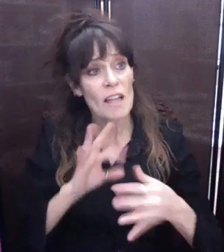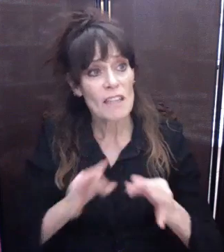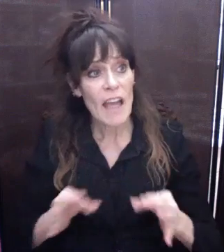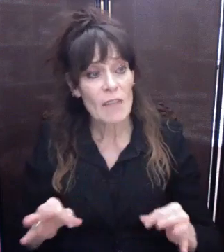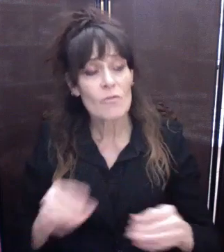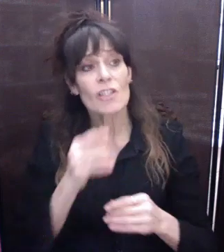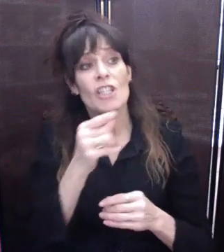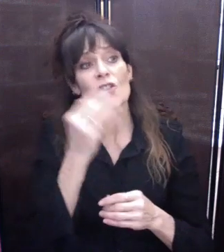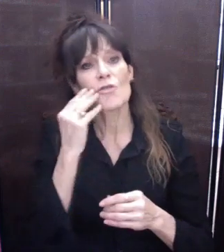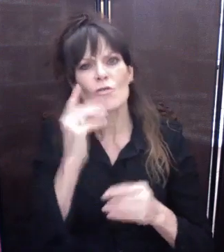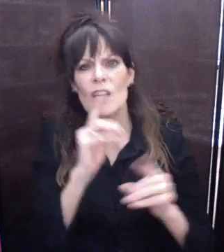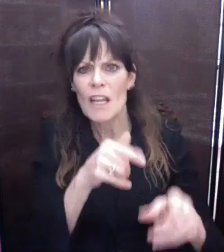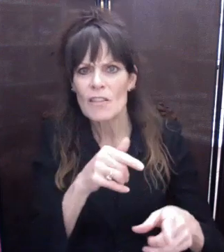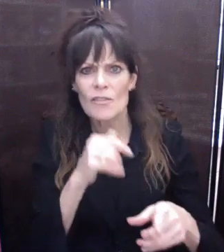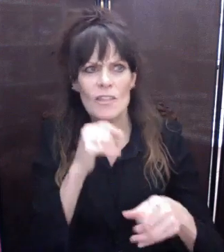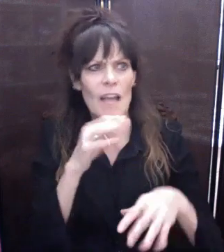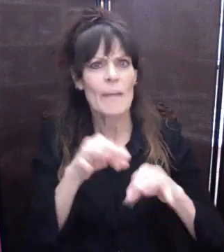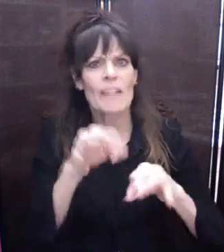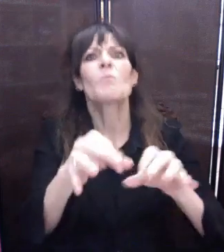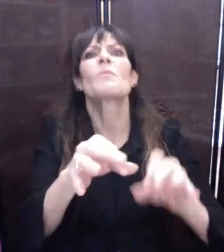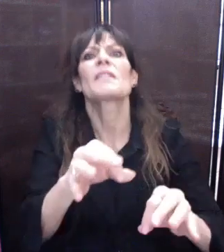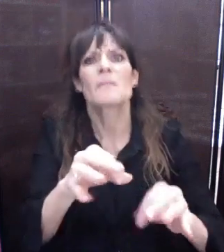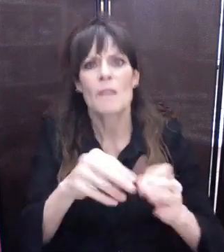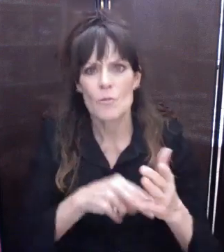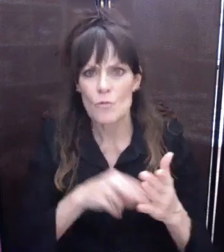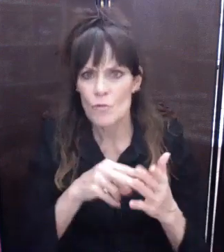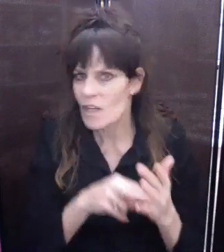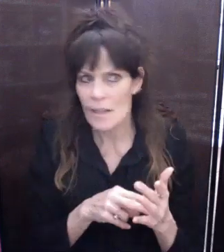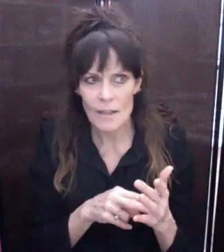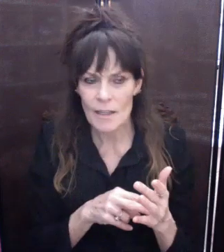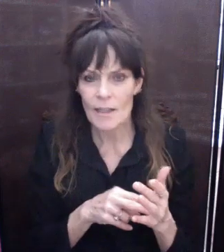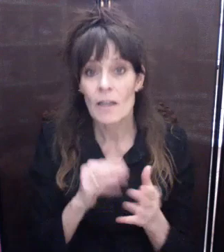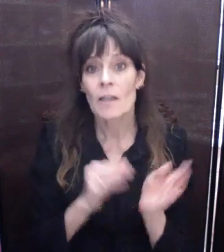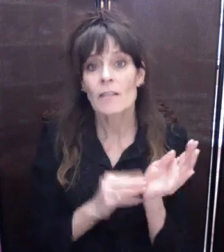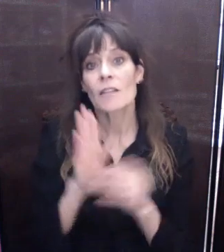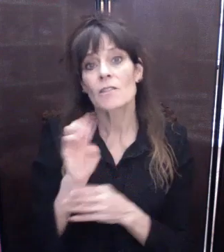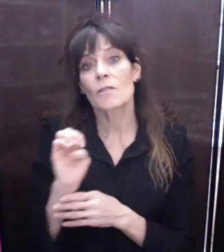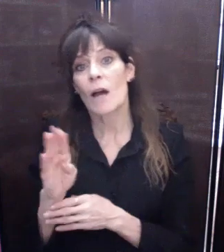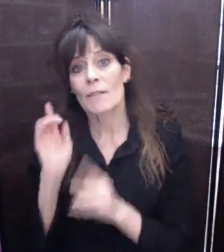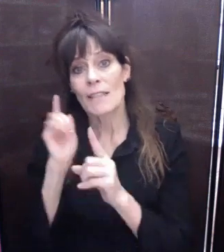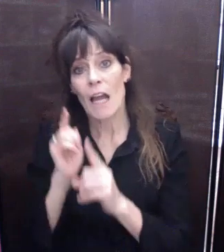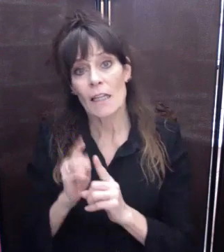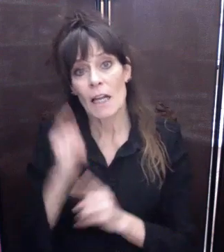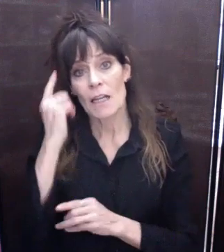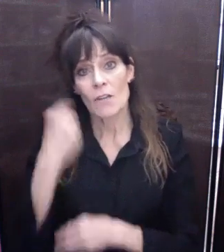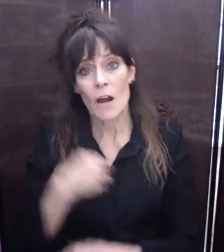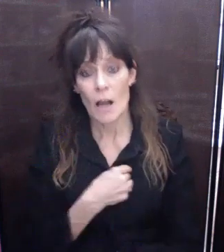because he had picked them up in his reading. What Dr. Bob is highlighting for us is that notion of